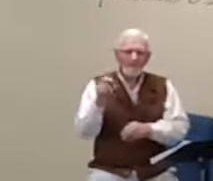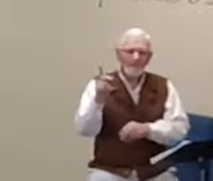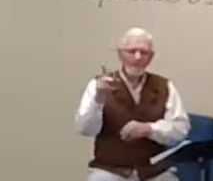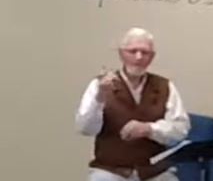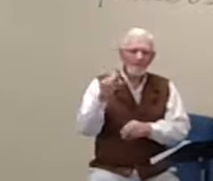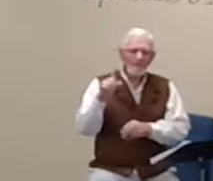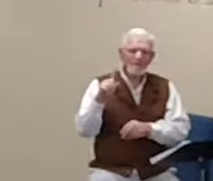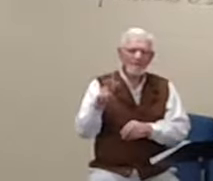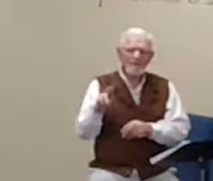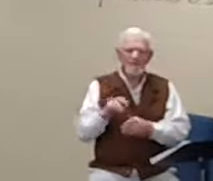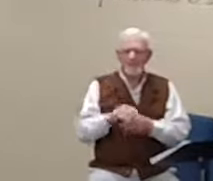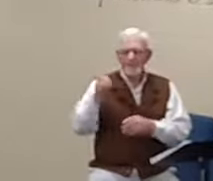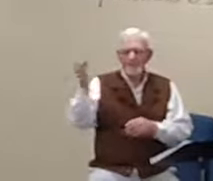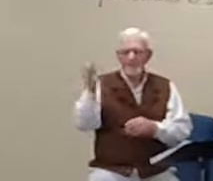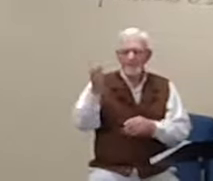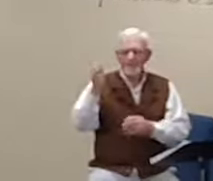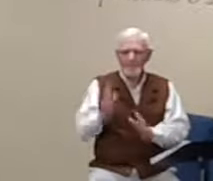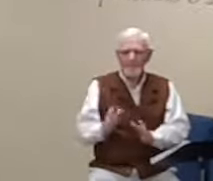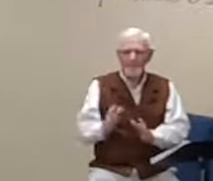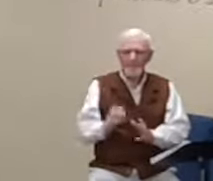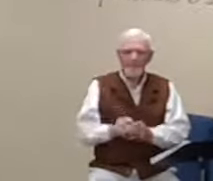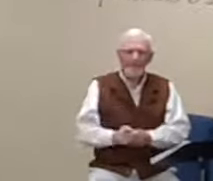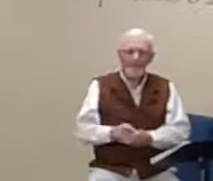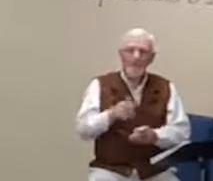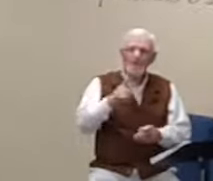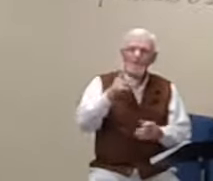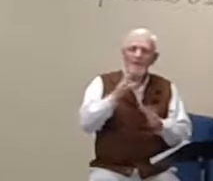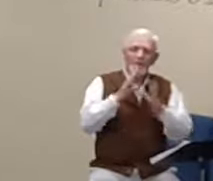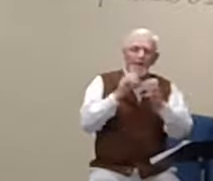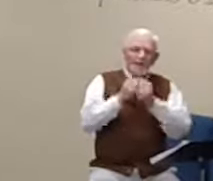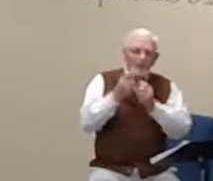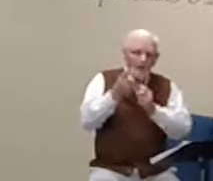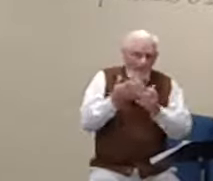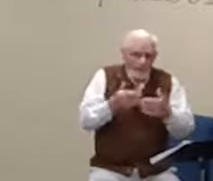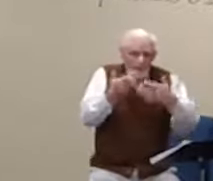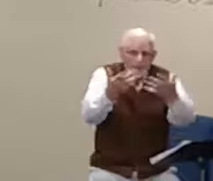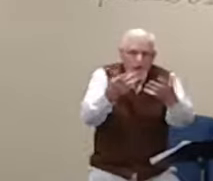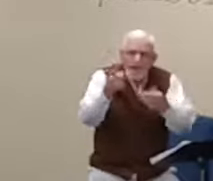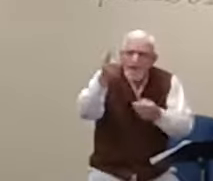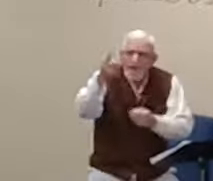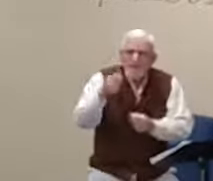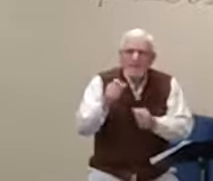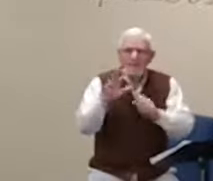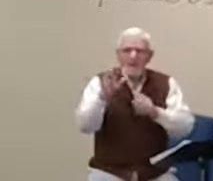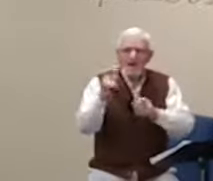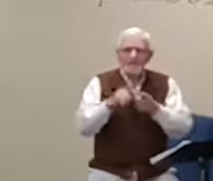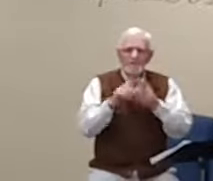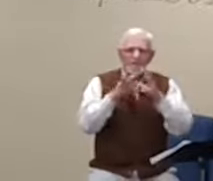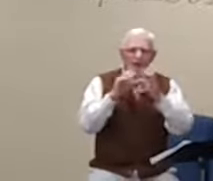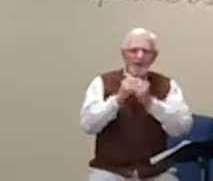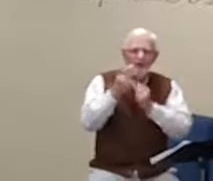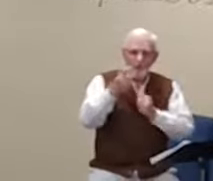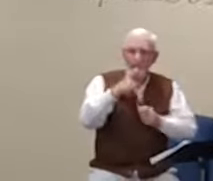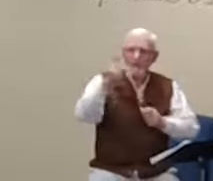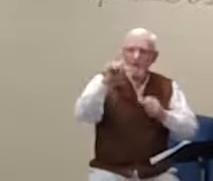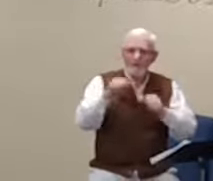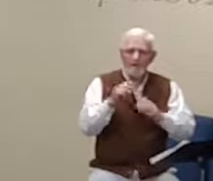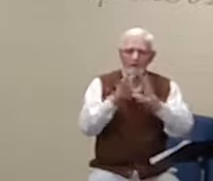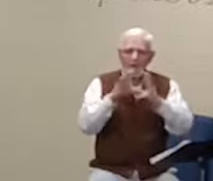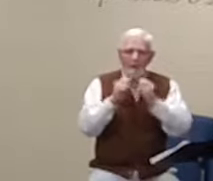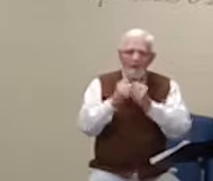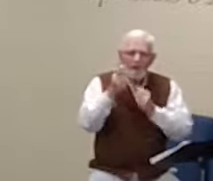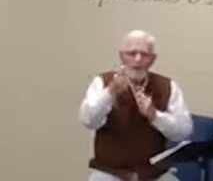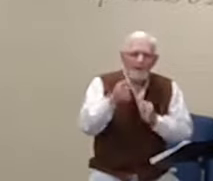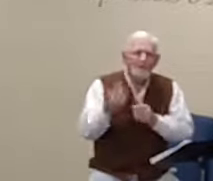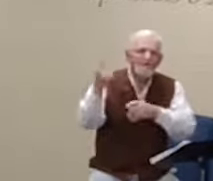me. And the Lord will speak to you if you give him an opportunity to speak. You know, the Lord can speak to you today through this guy in the white shirt